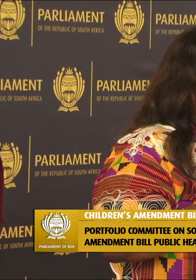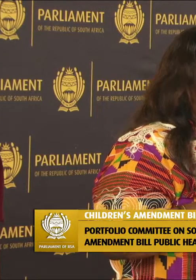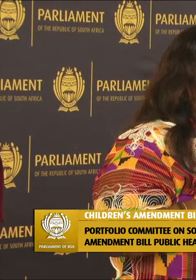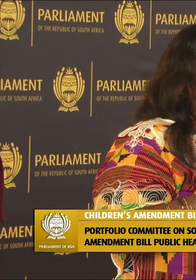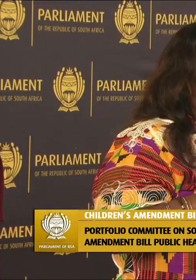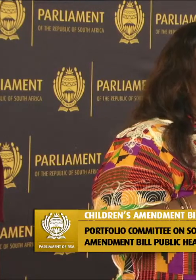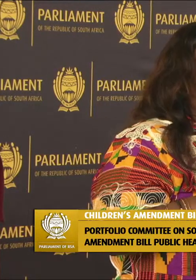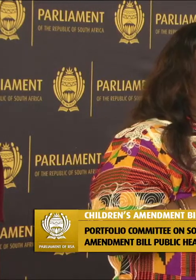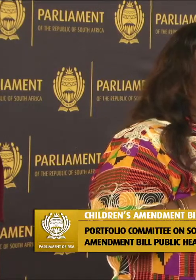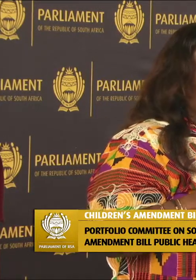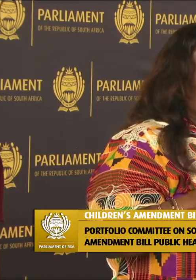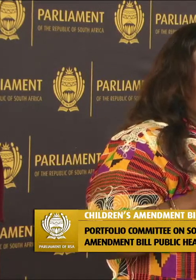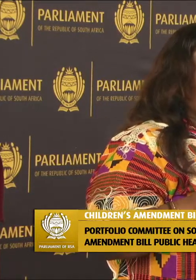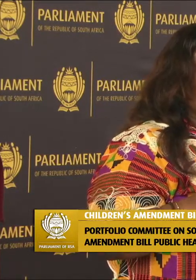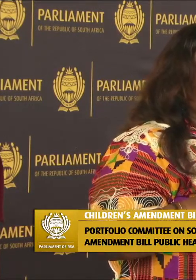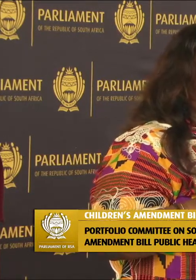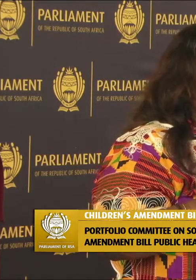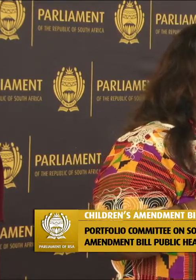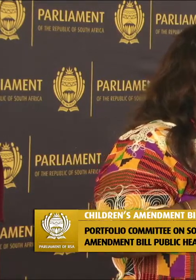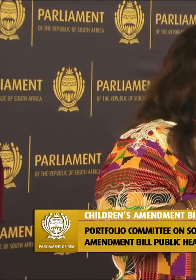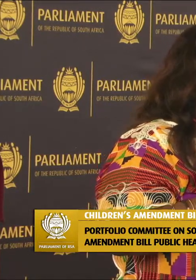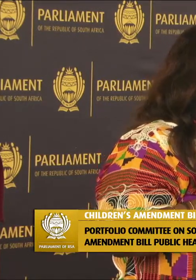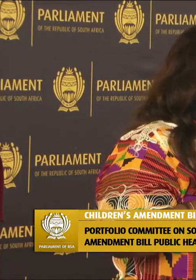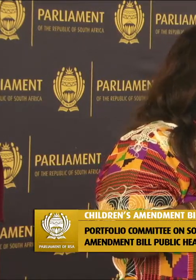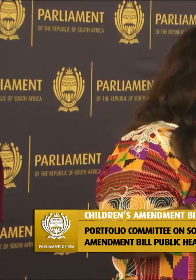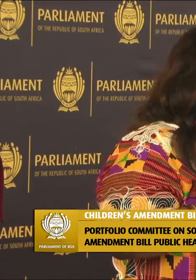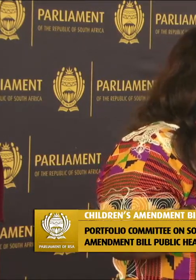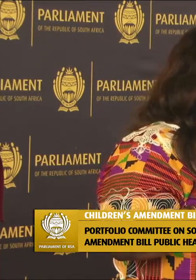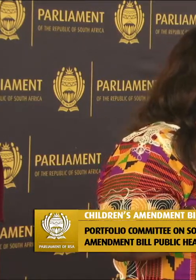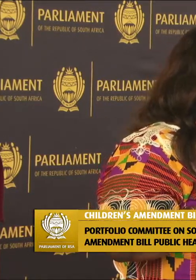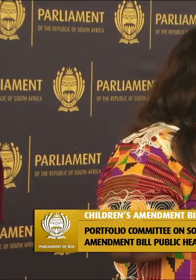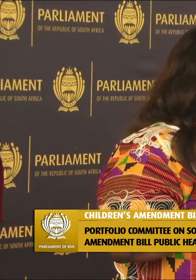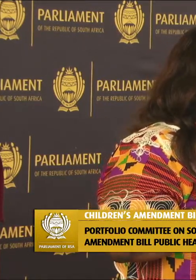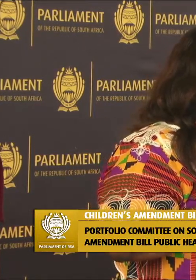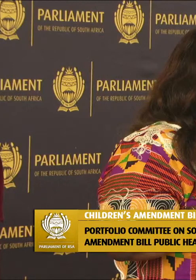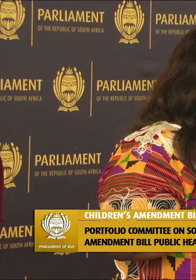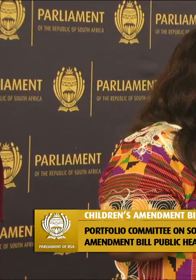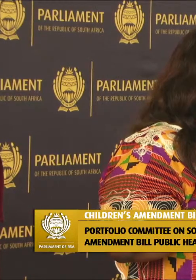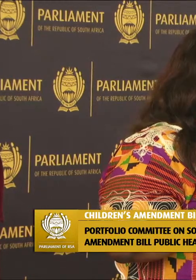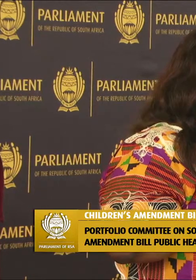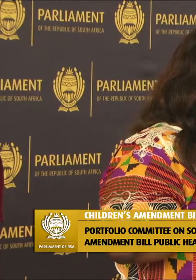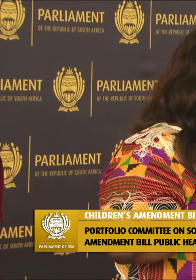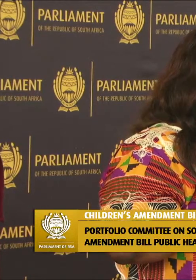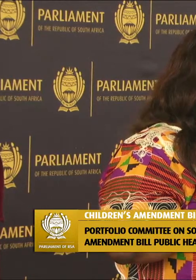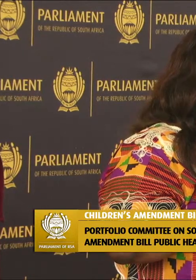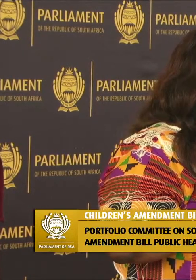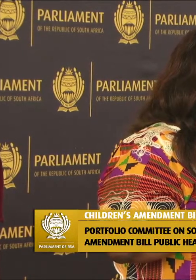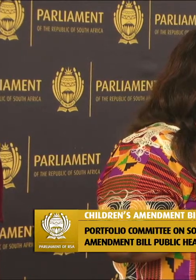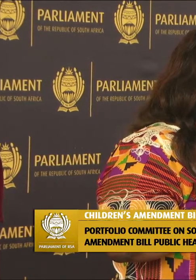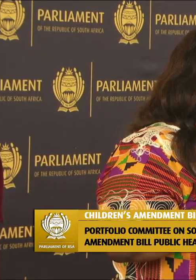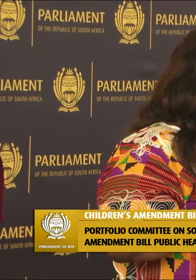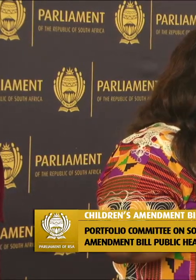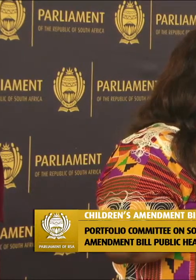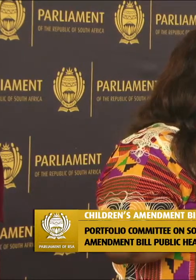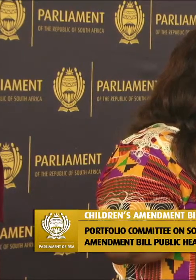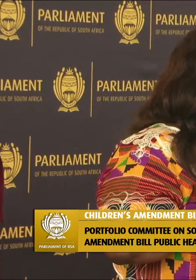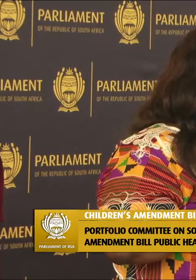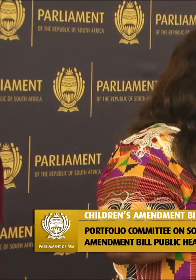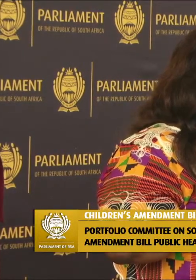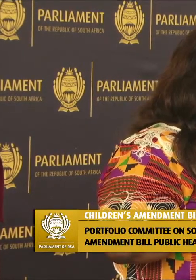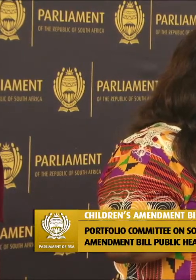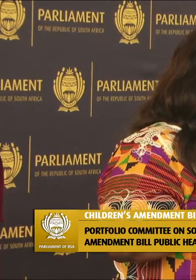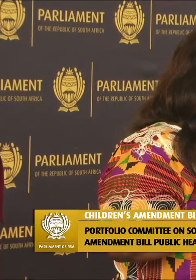Msunduzi. Igama lami ndinguNonkosi, isibongo ngumvana. My name is Inkosi.